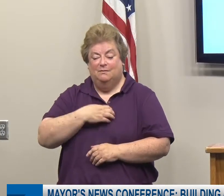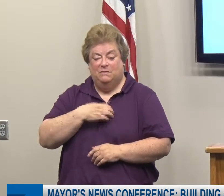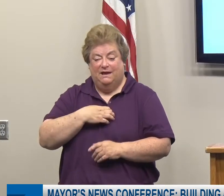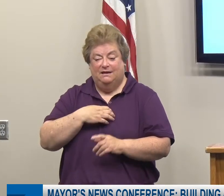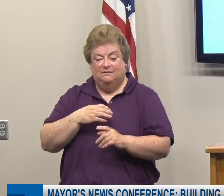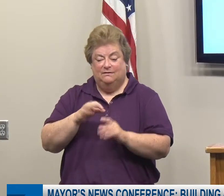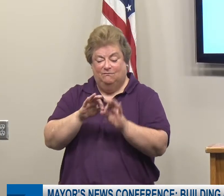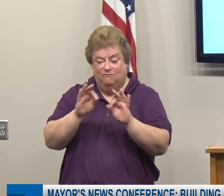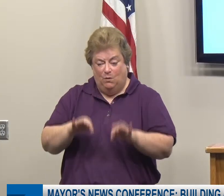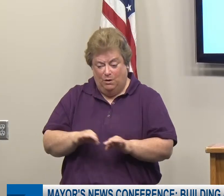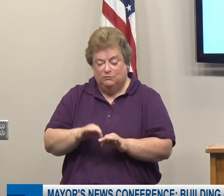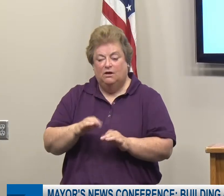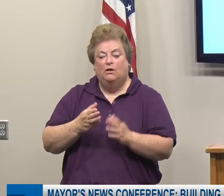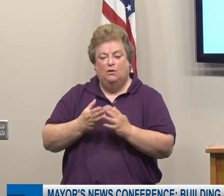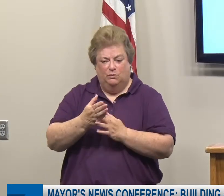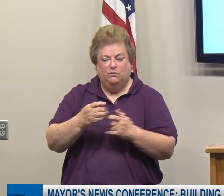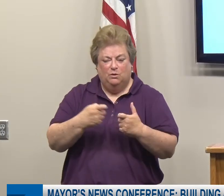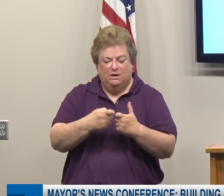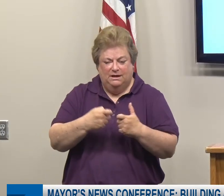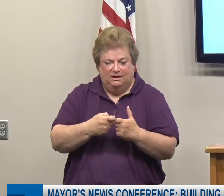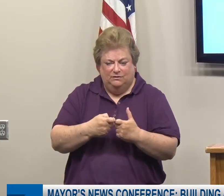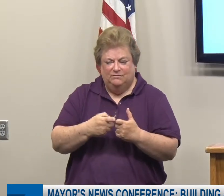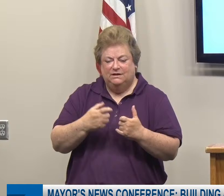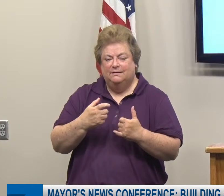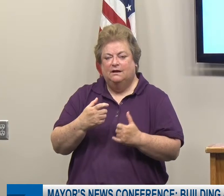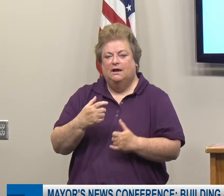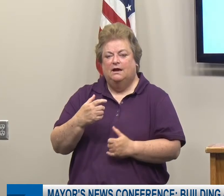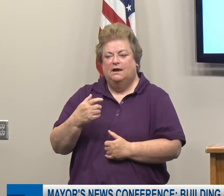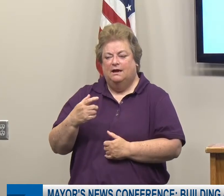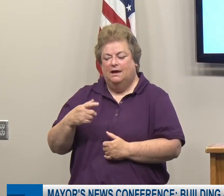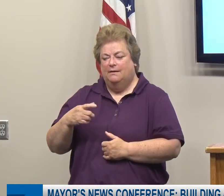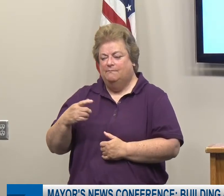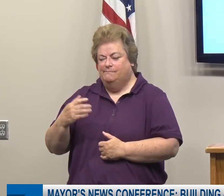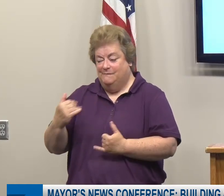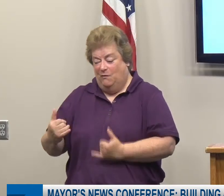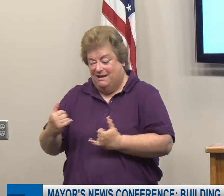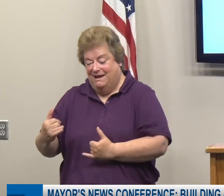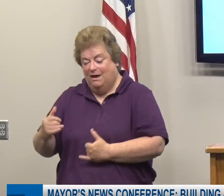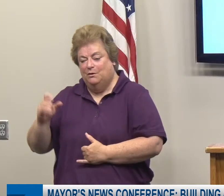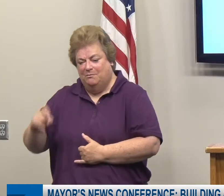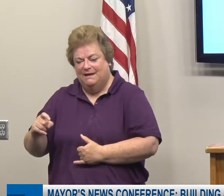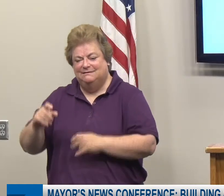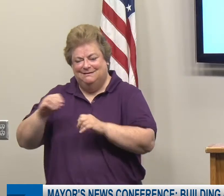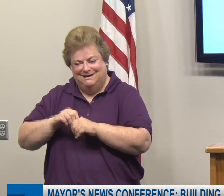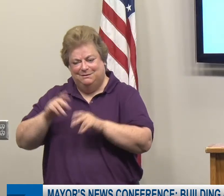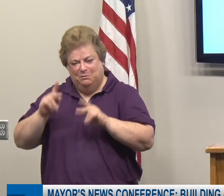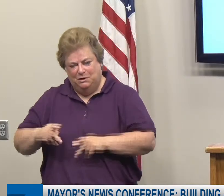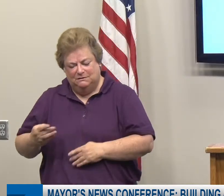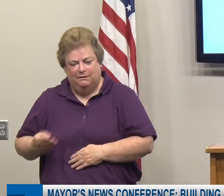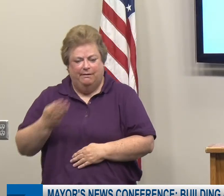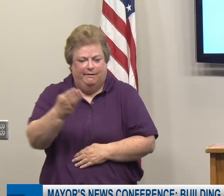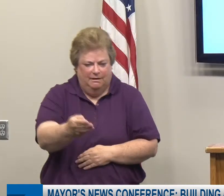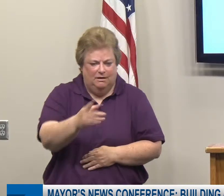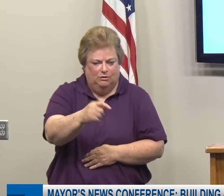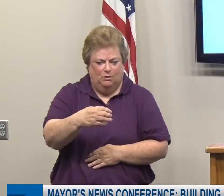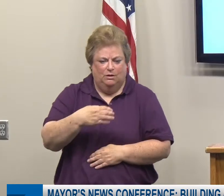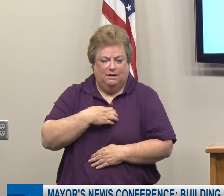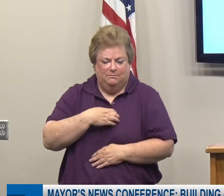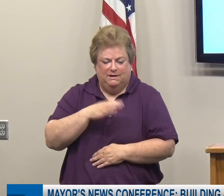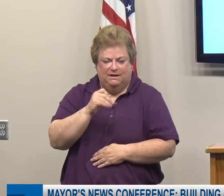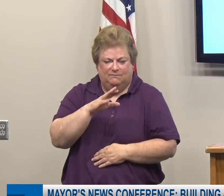process is outdated and requires that a person submit a complaint form in person at the mayor's office. This change will allow